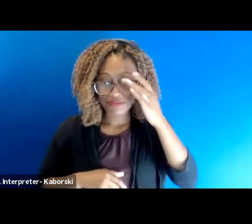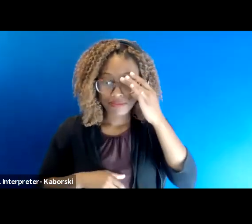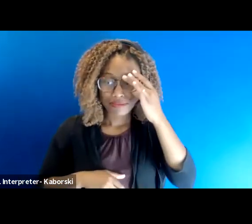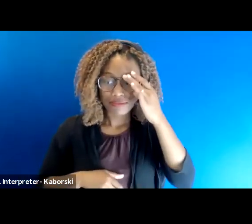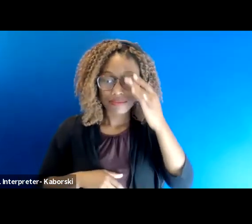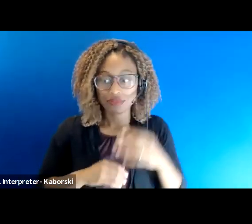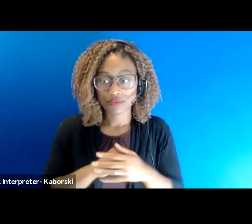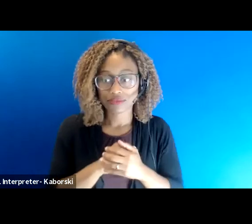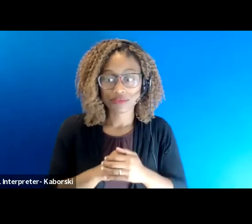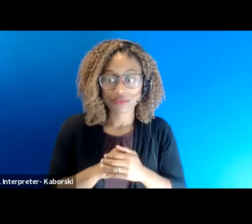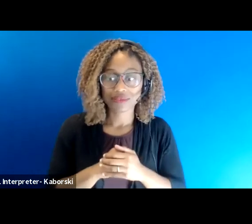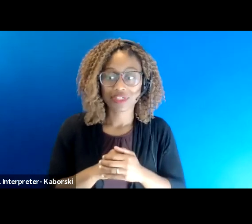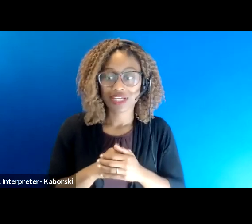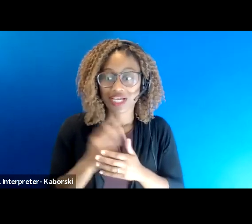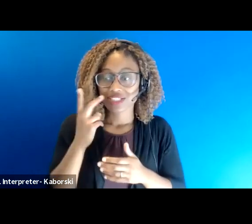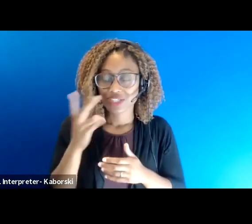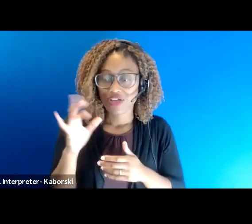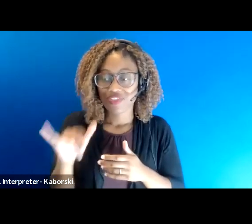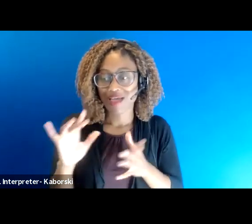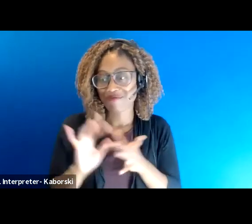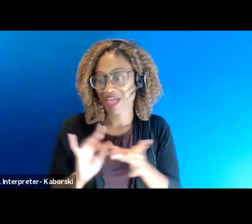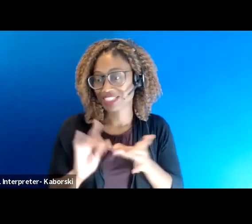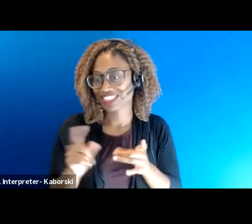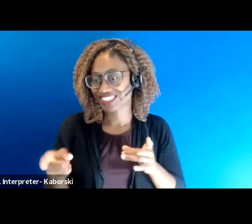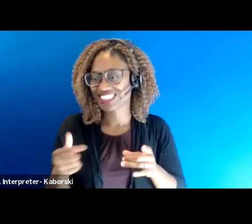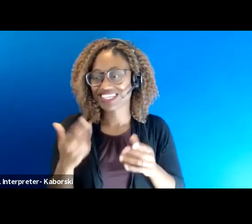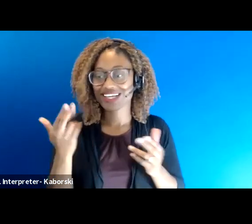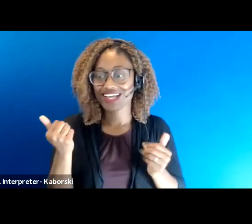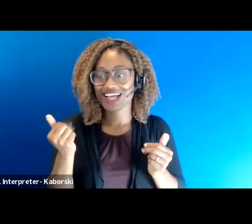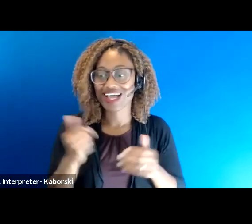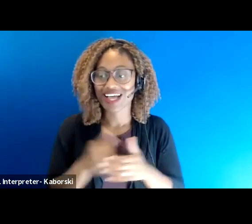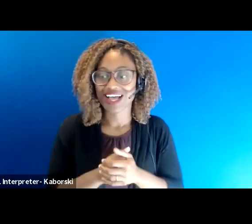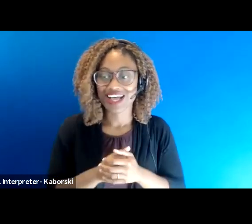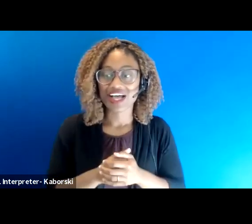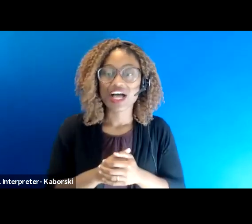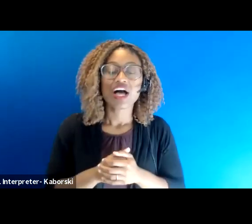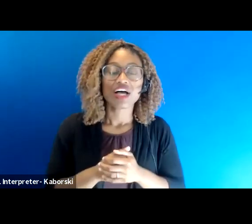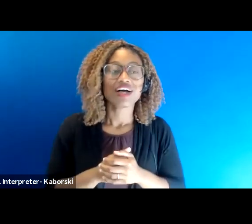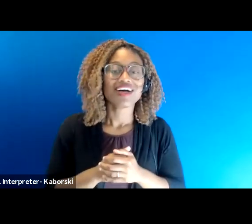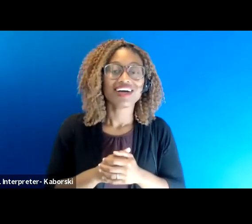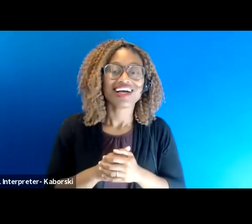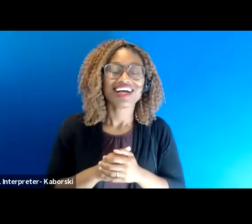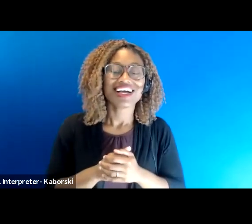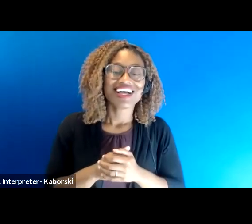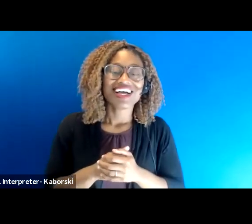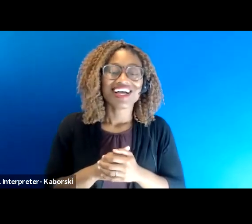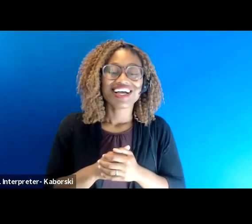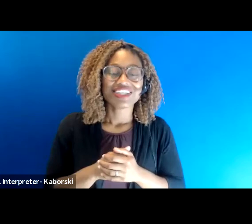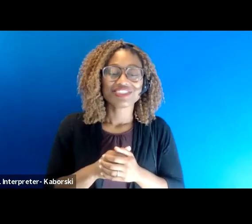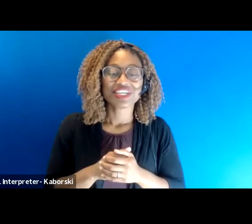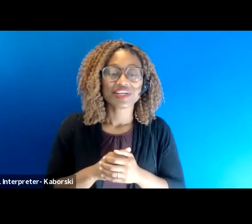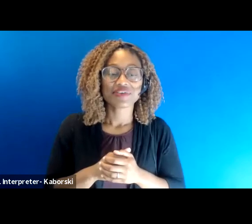I just heard that message. You're right. But so the